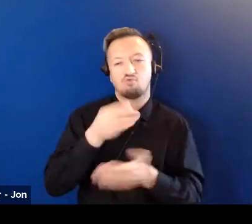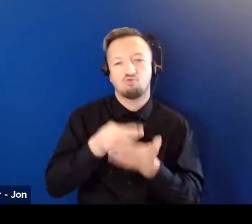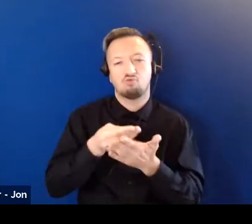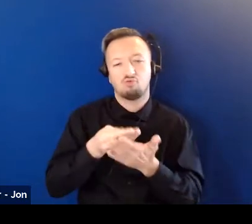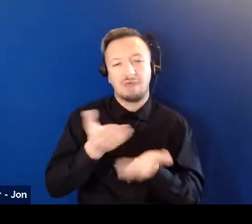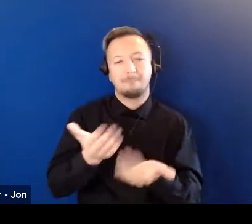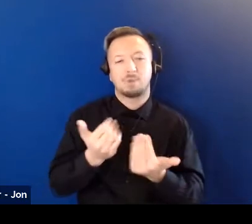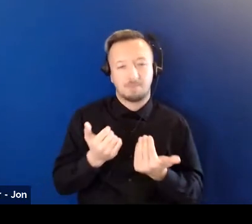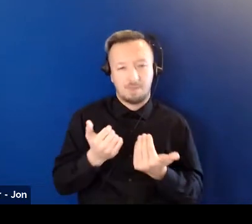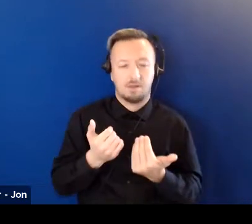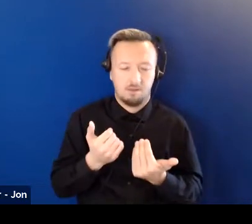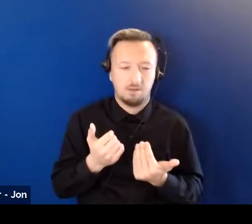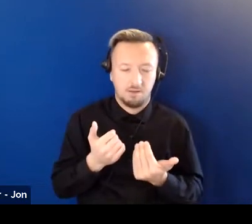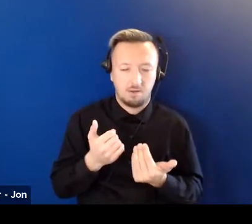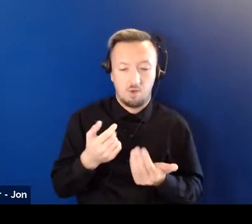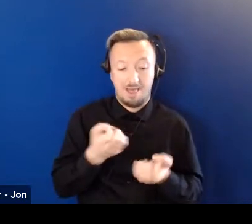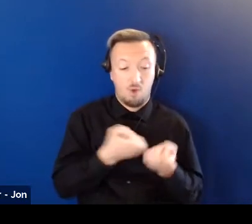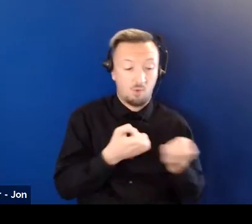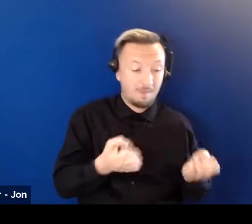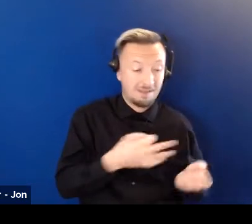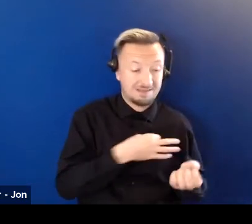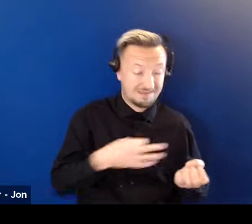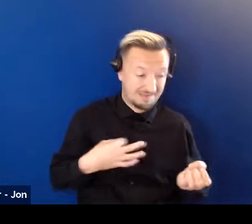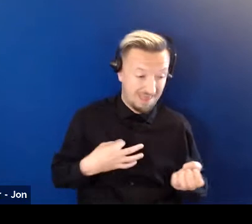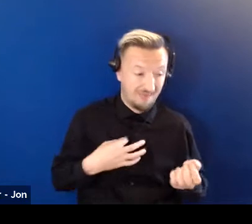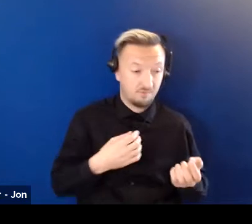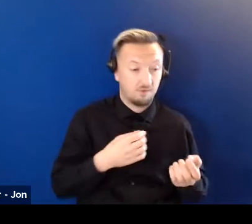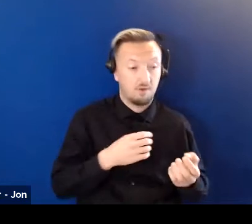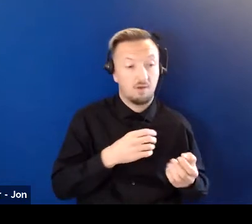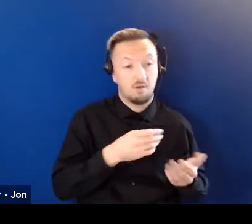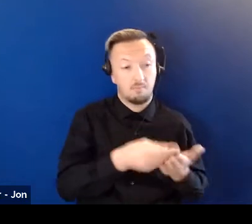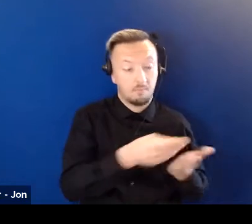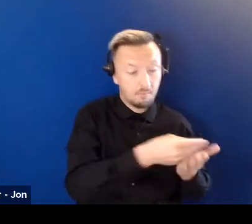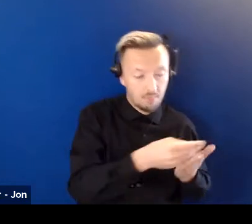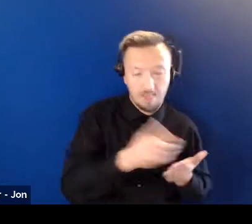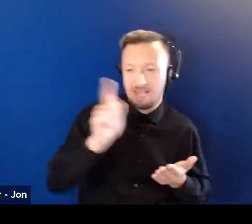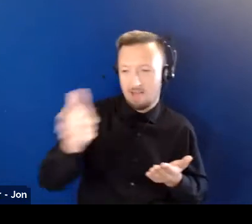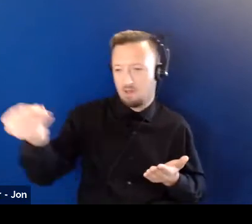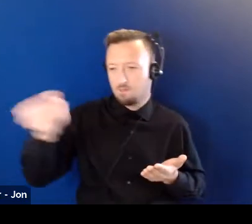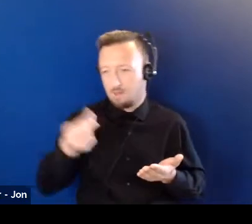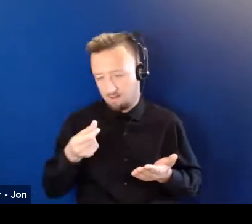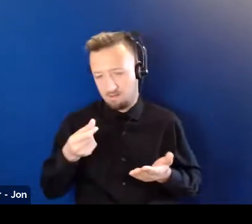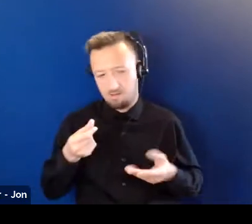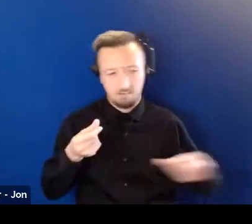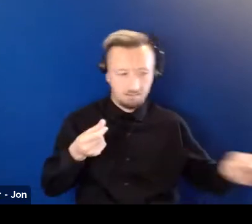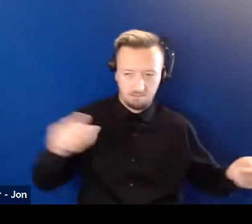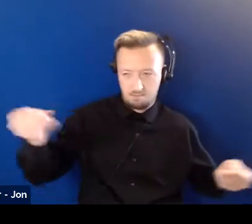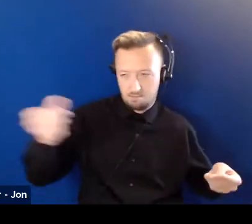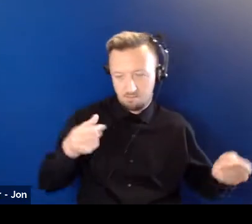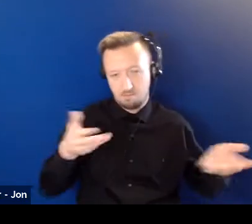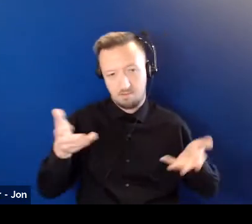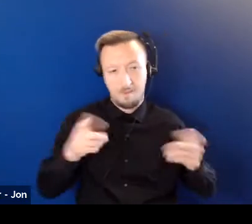staff time, things go out and then we get reimbursed for it. But it's separate from our Center for Independent Living contract. It's